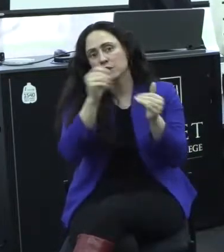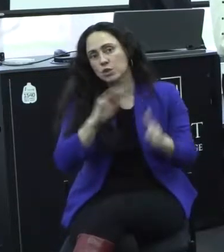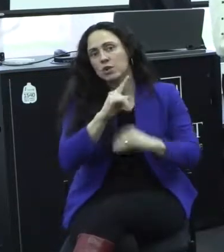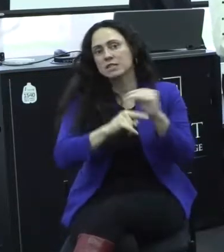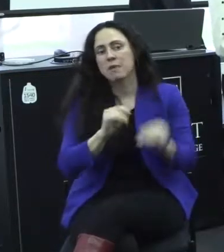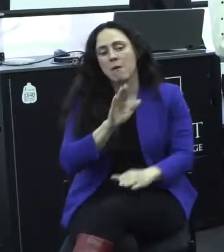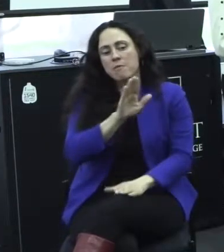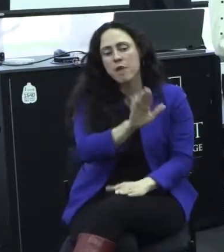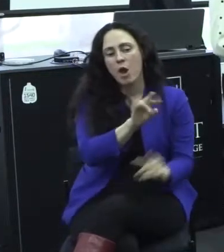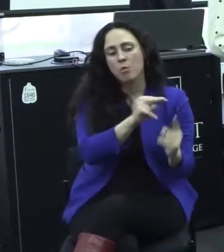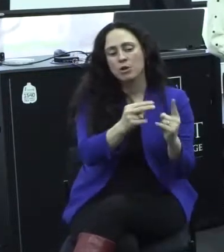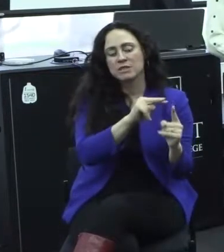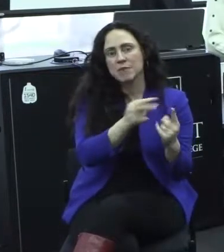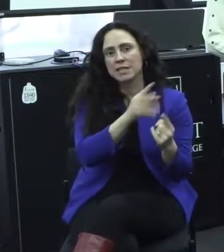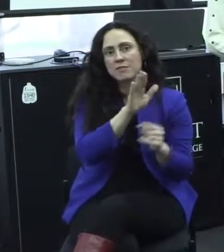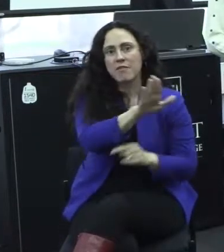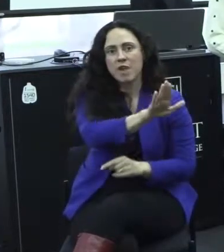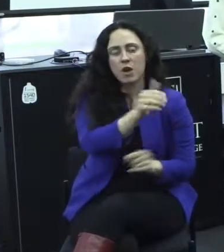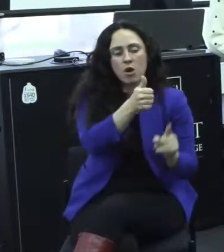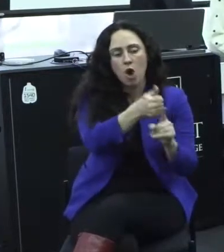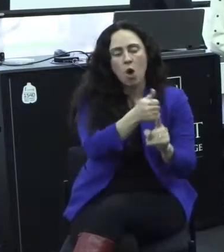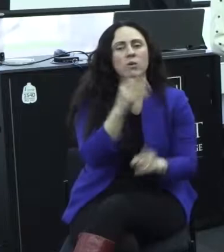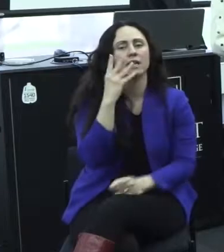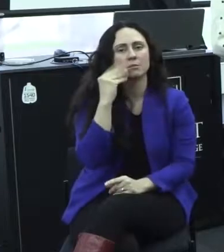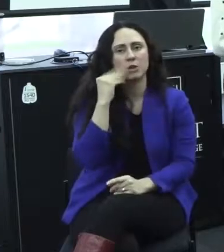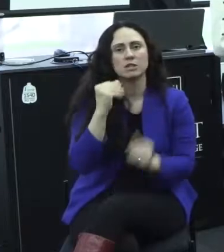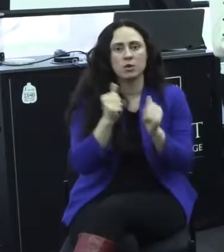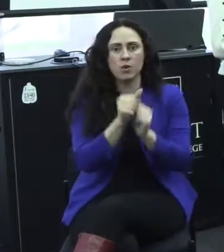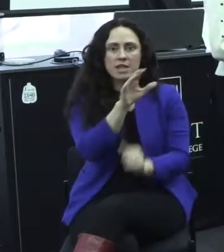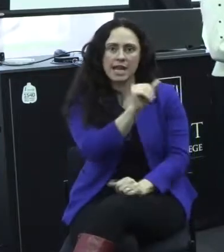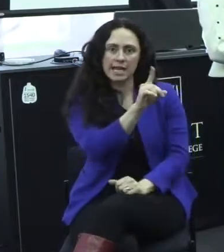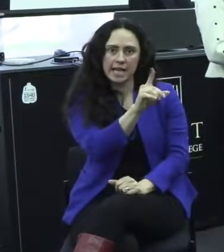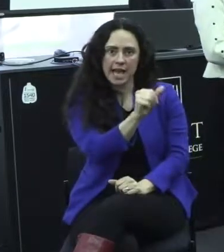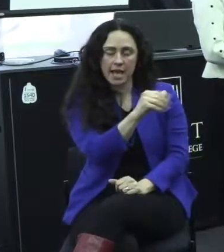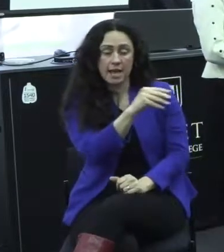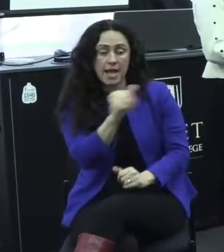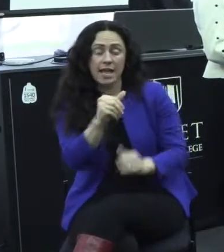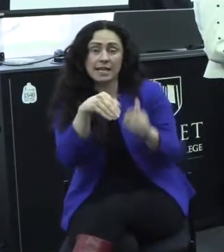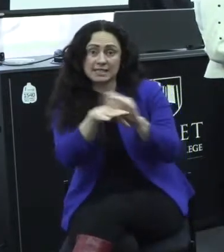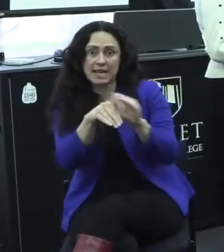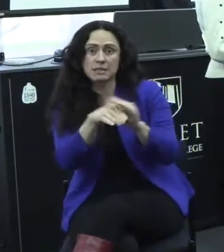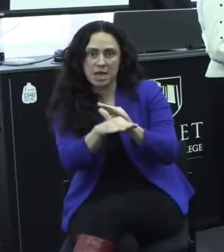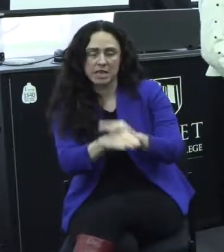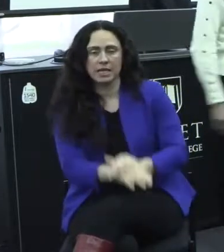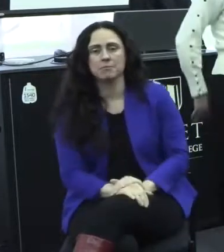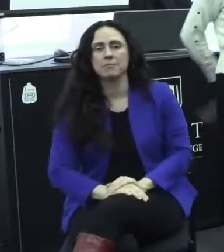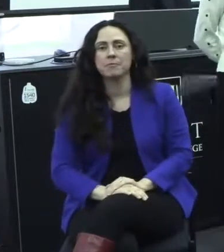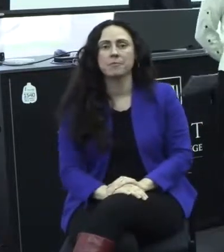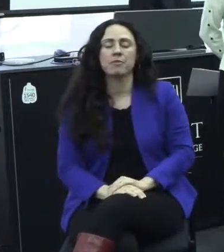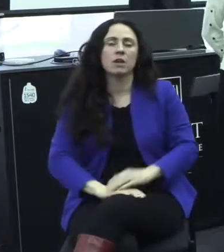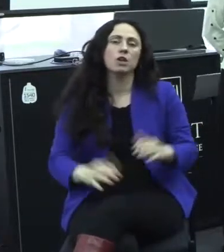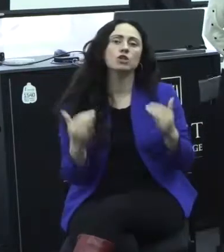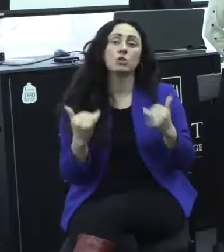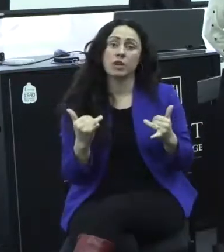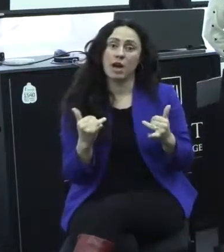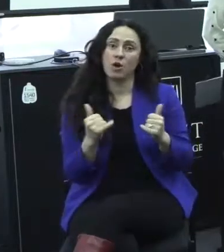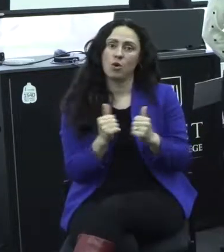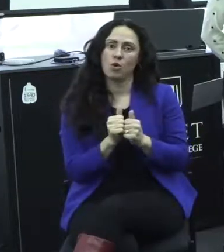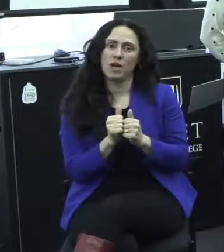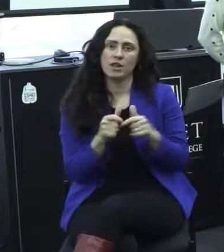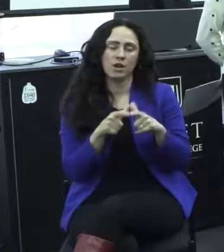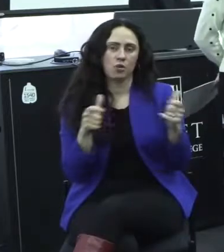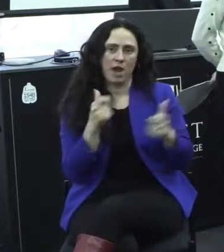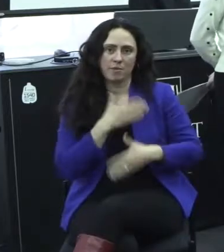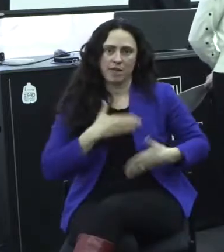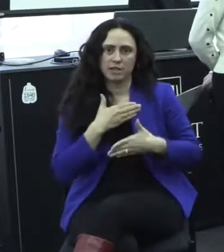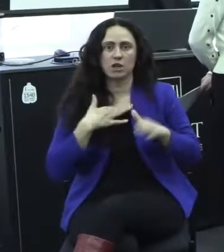their perspective and experiences with ADA and accessibility. So now, with great pleasure, I